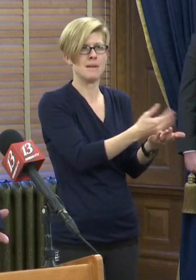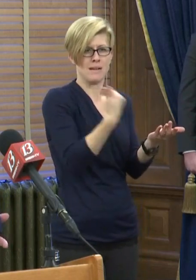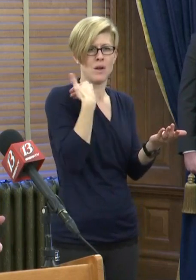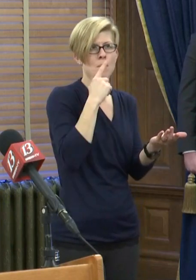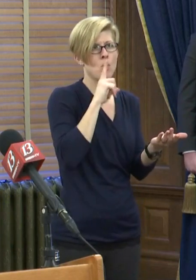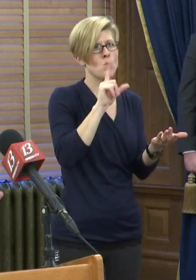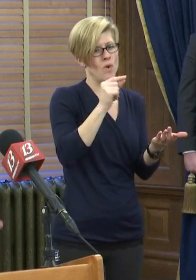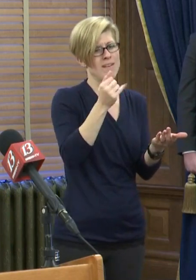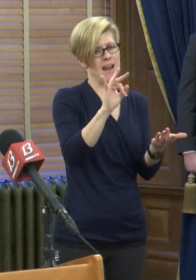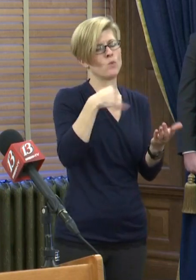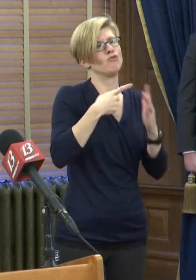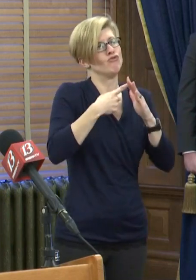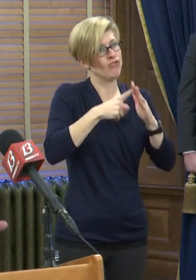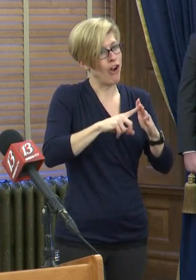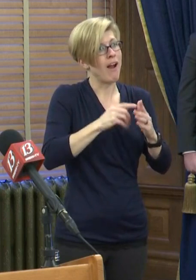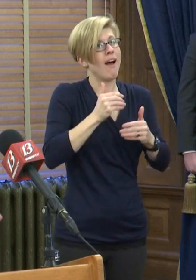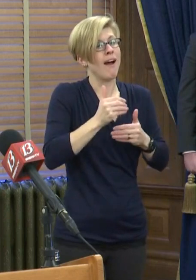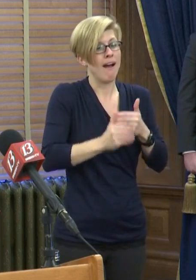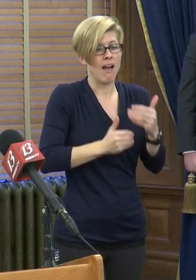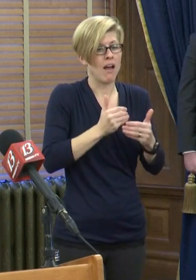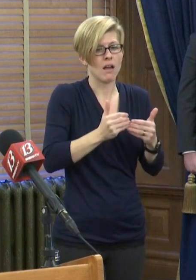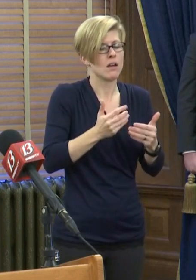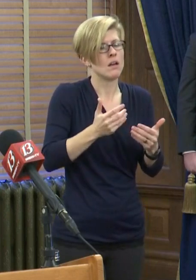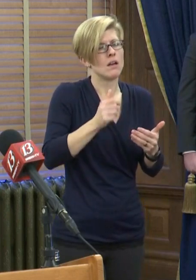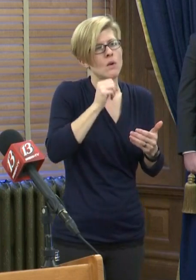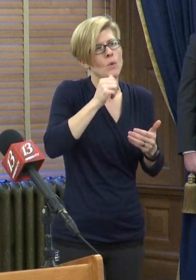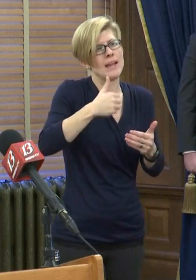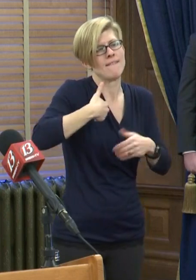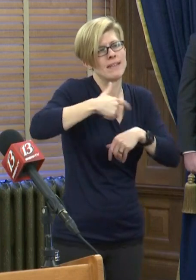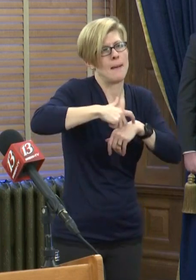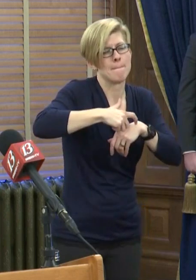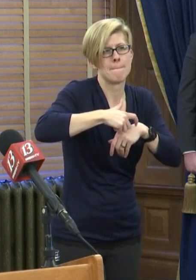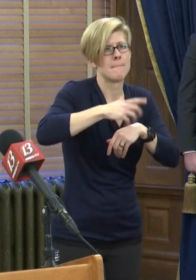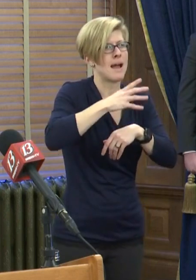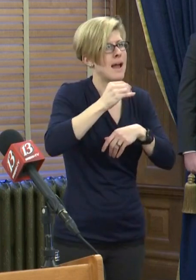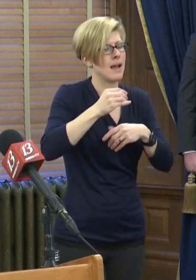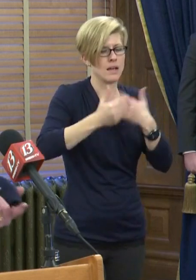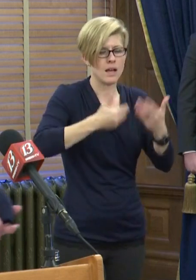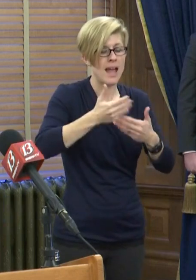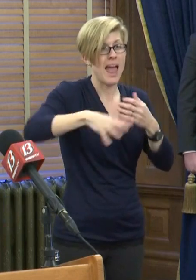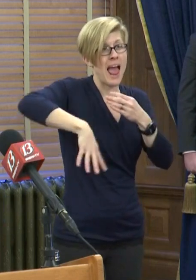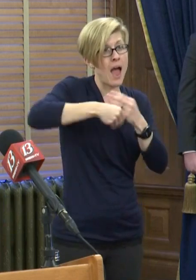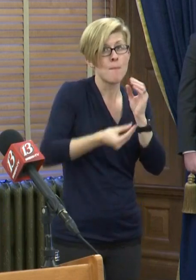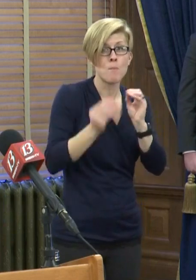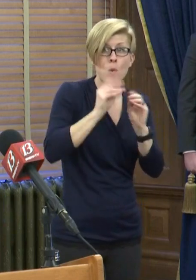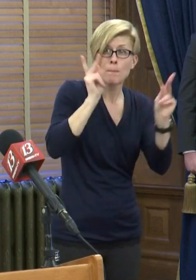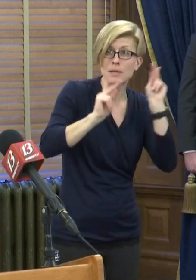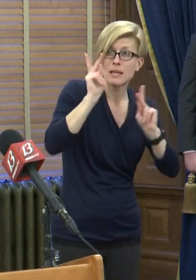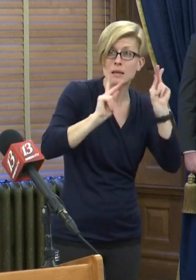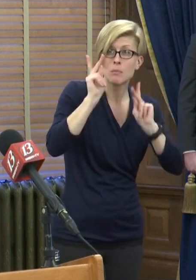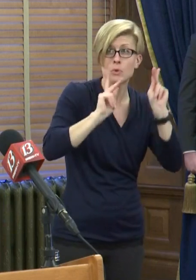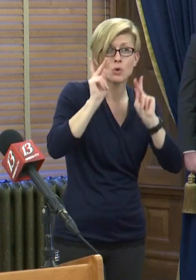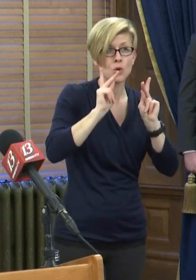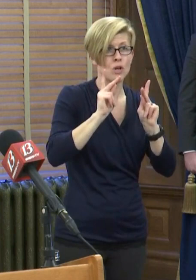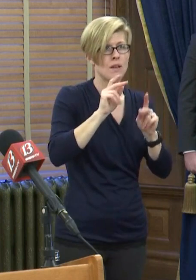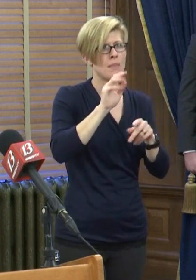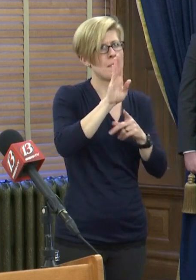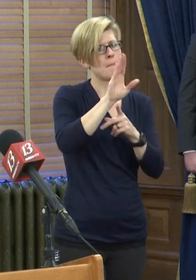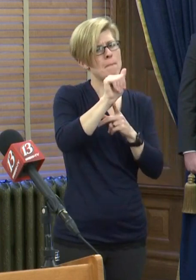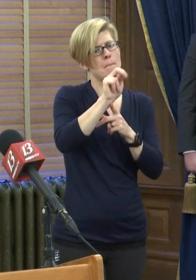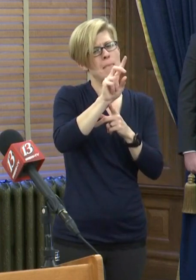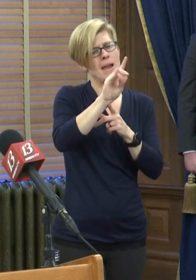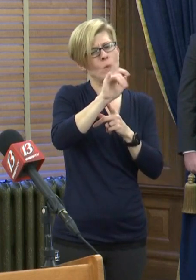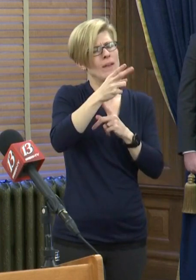in 2019. We just really didn't have the bandwidth, and adding more people to the call center wasn't going to increase our bandwidth. So,